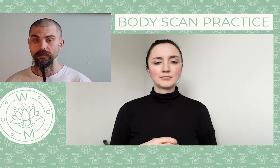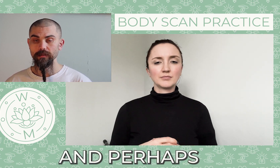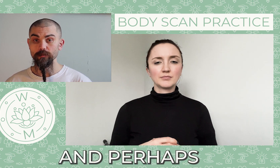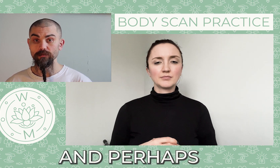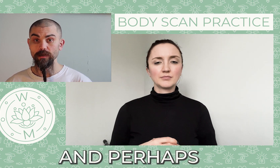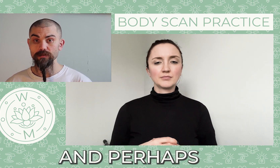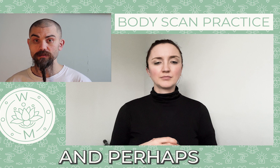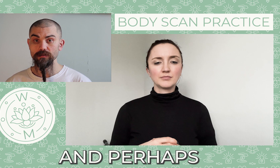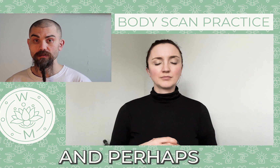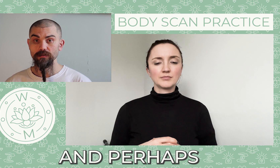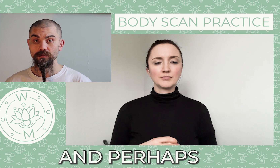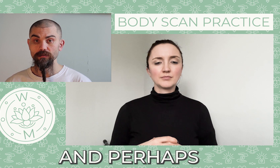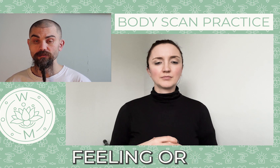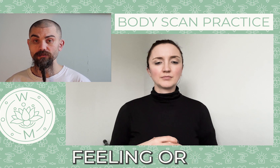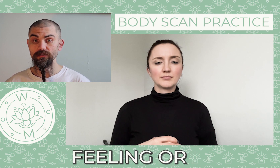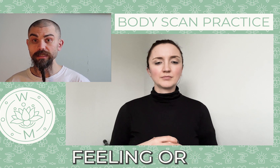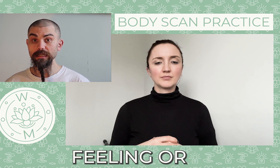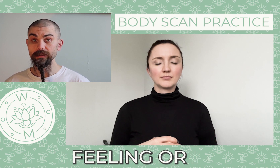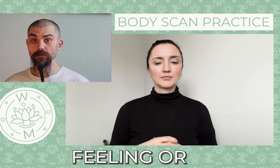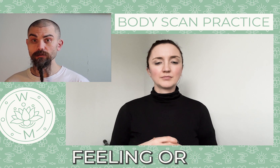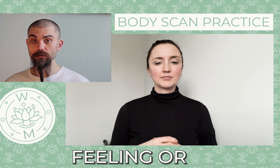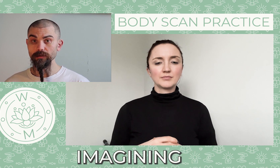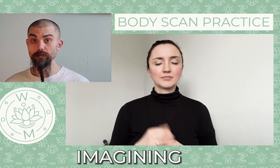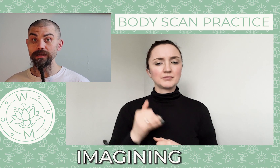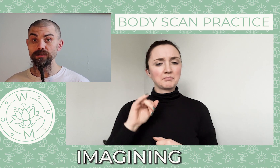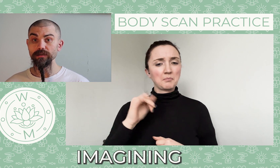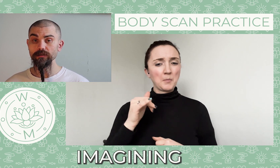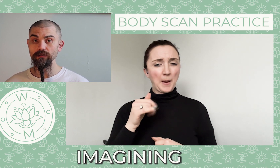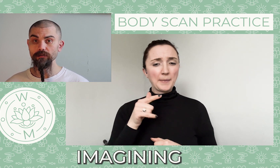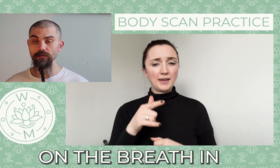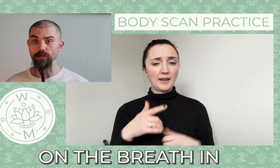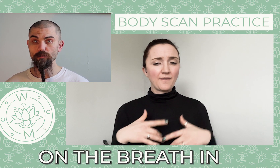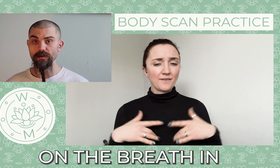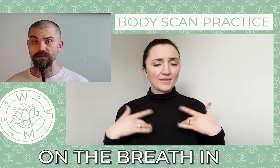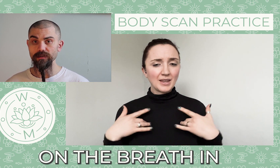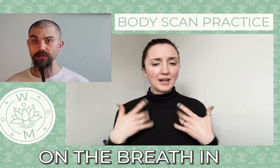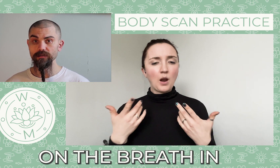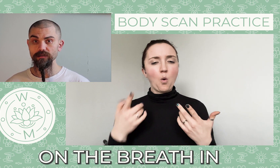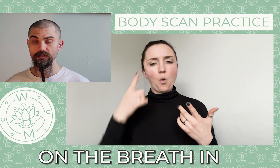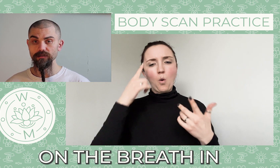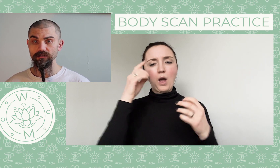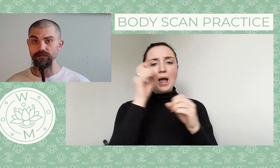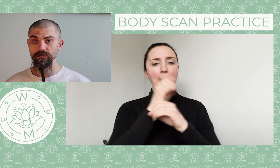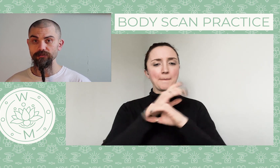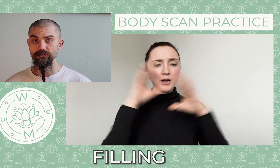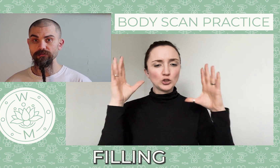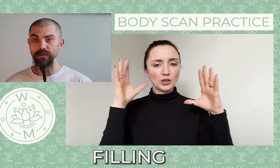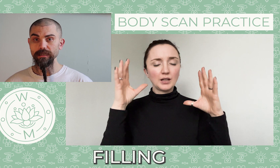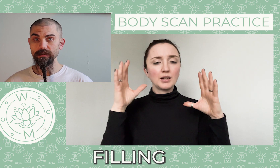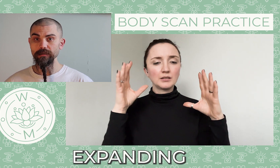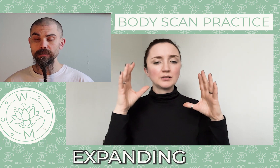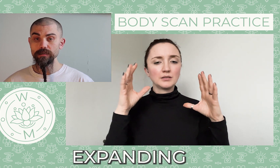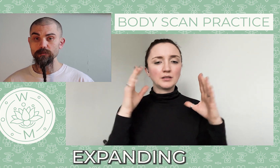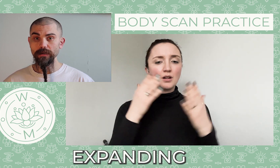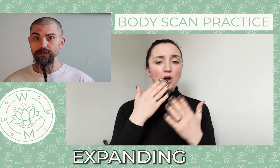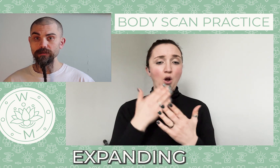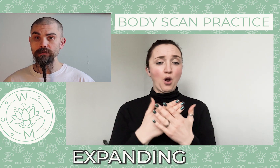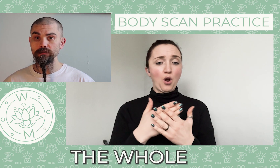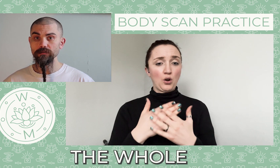And perhaps feeling or imagining on the breath in, filling, expanding